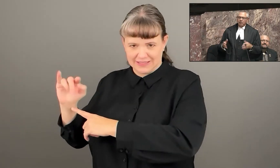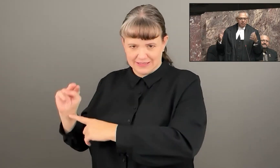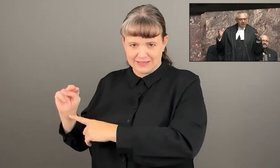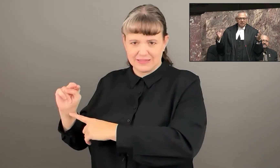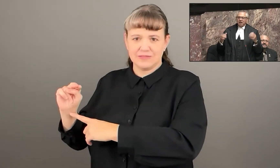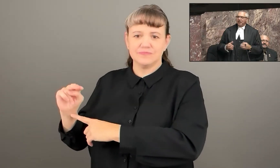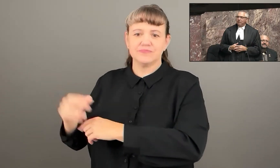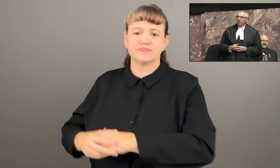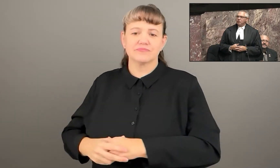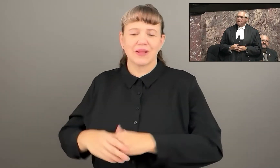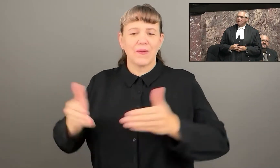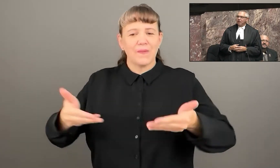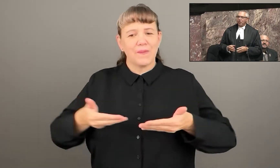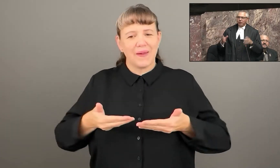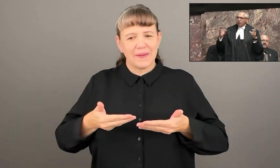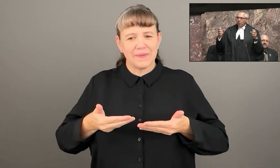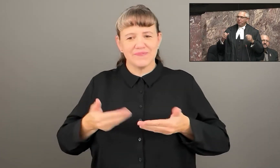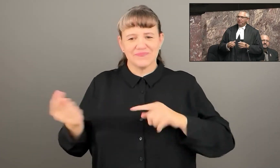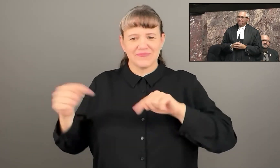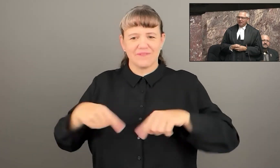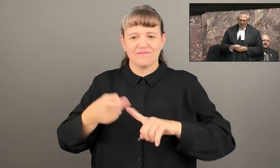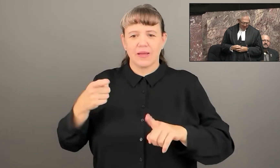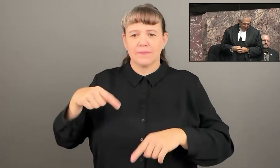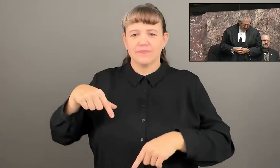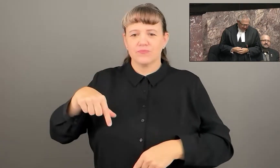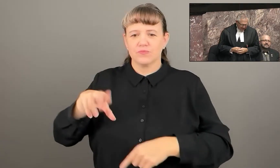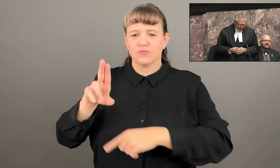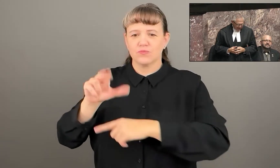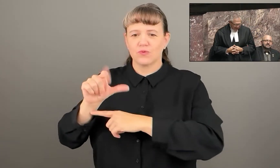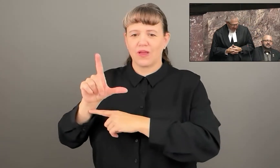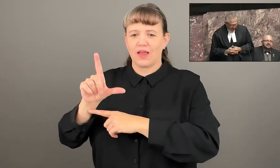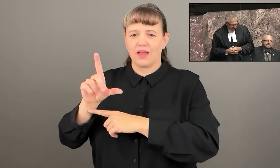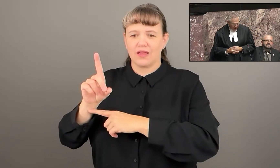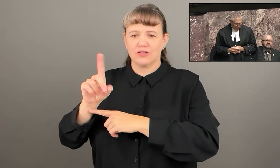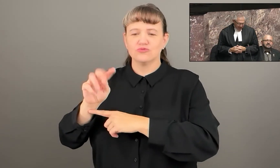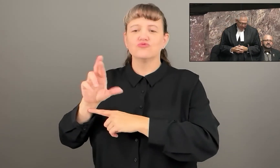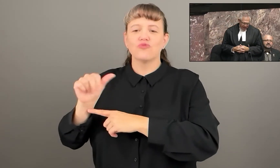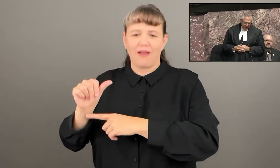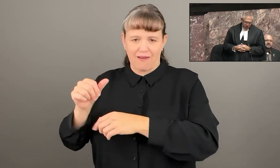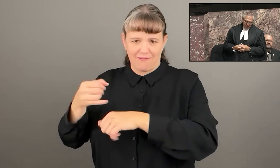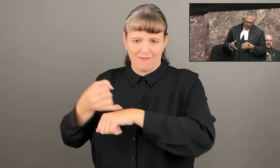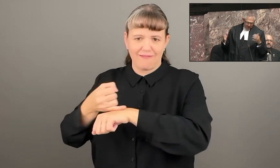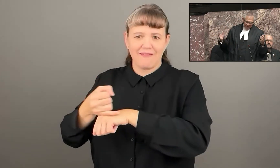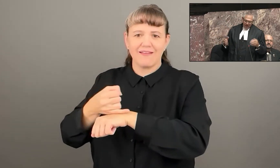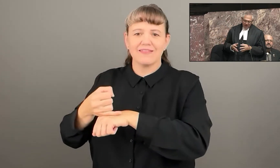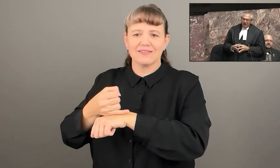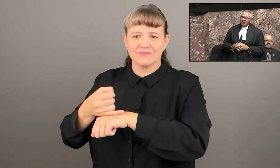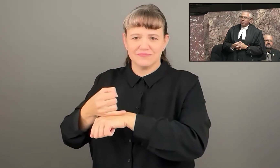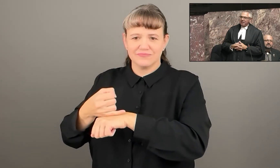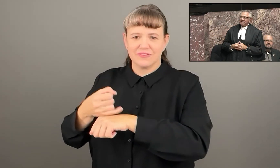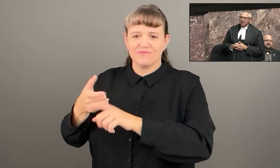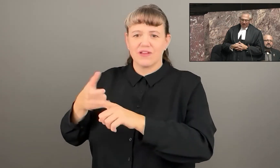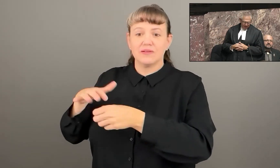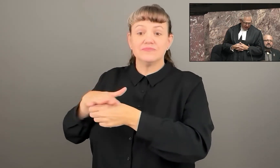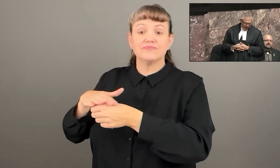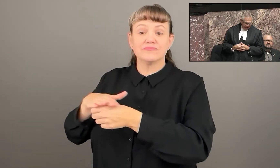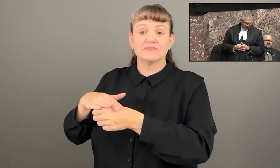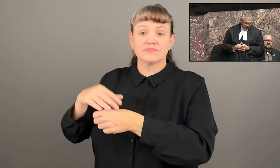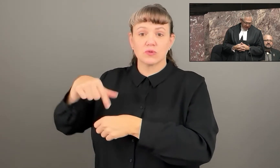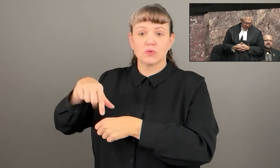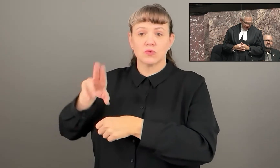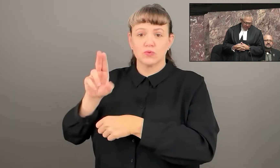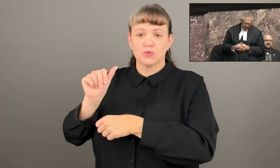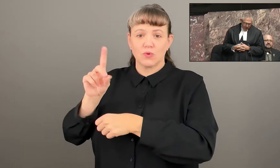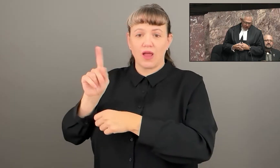Island, from a place that I affectionately call Dokeville, is Glenda Genaway. She is a retired hygienist there,